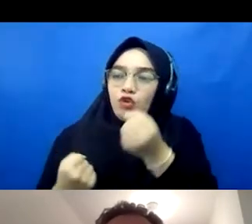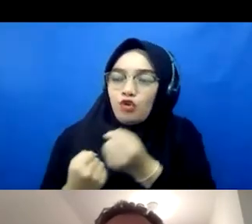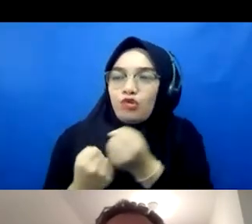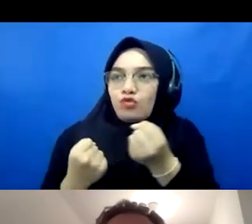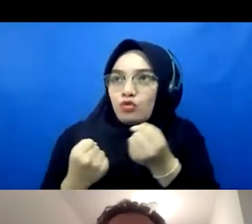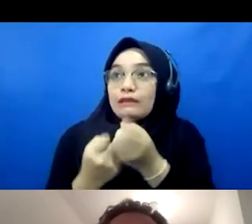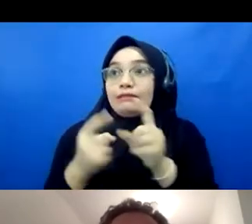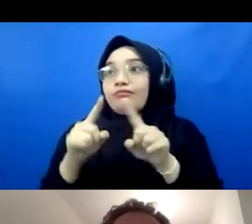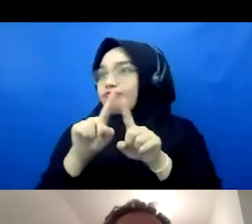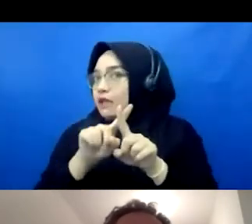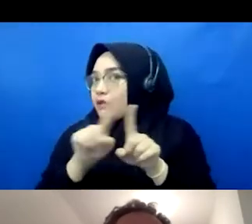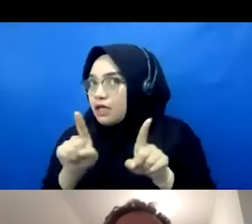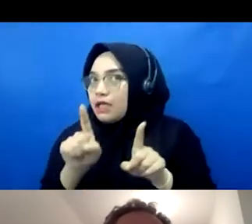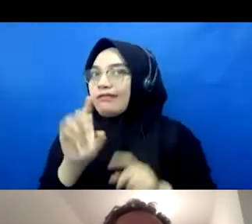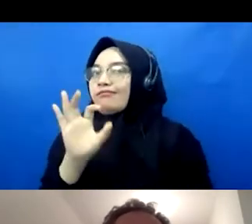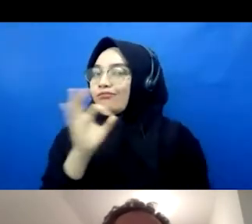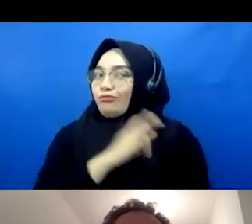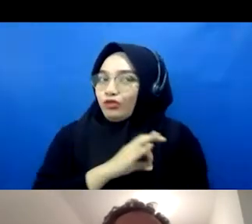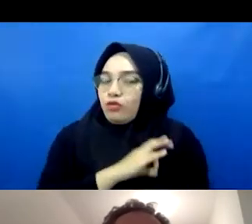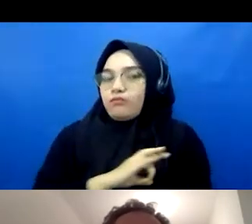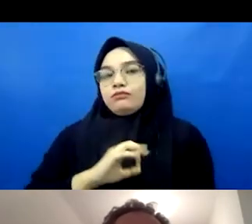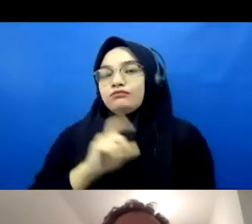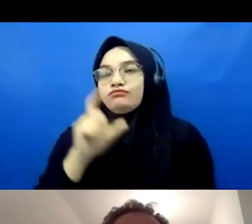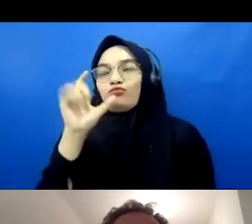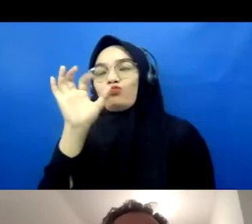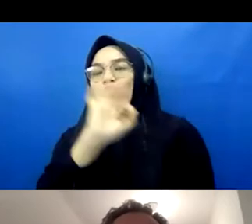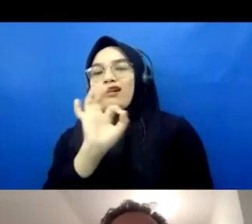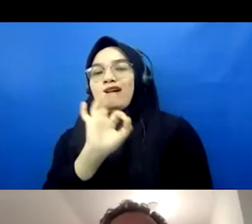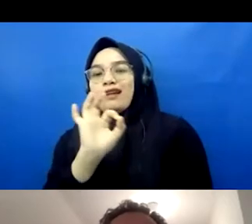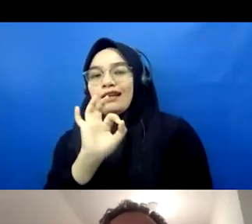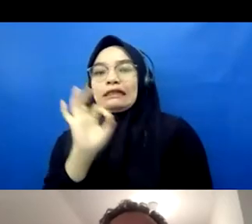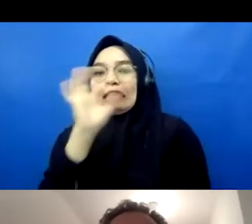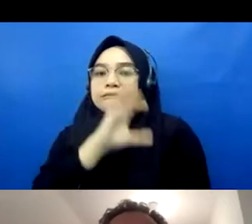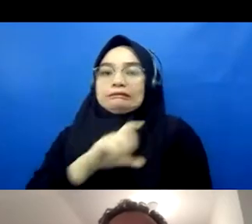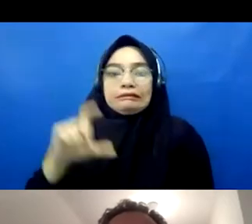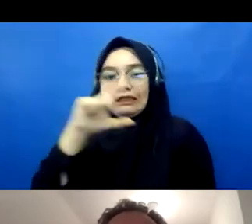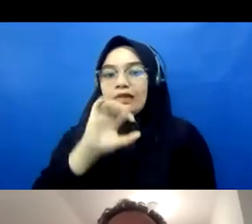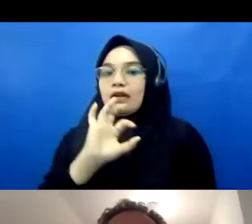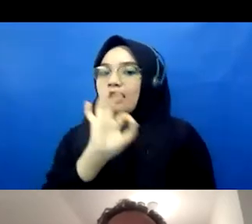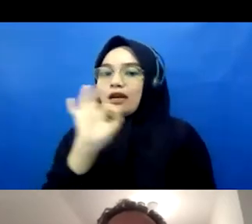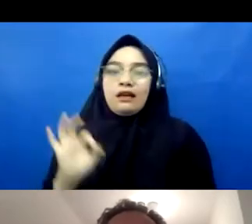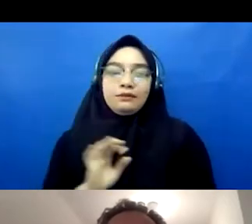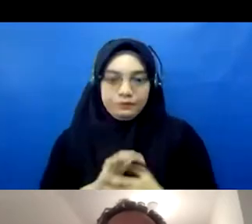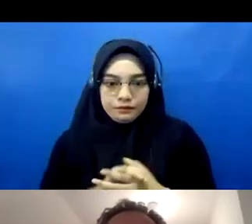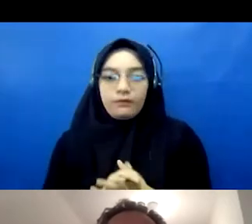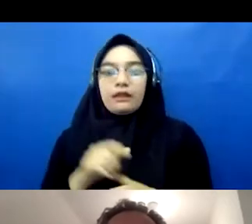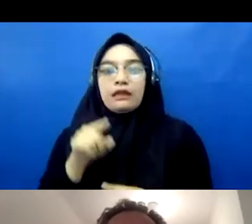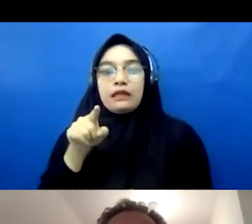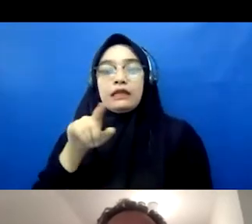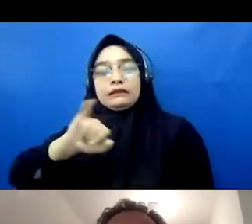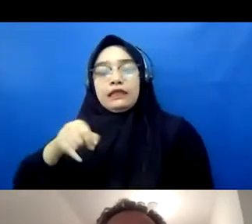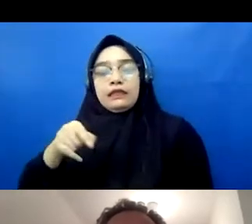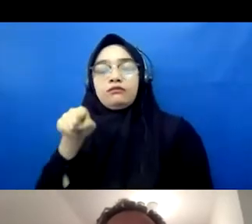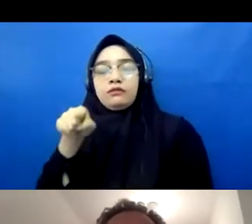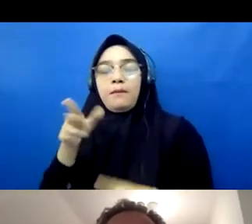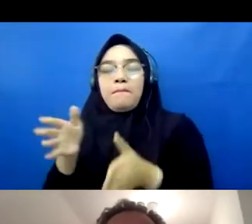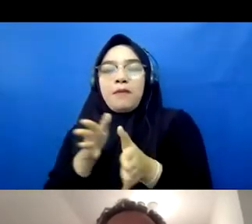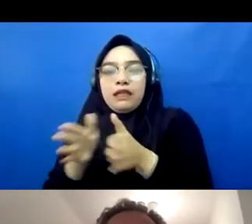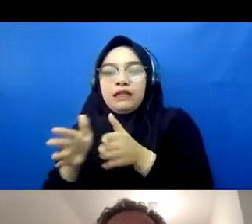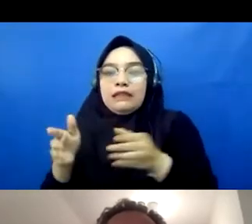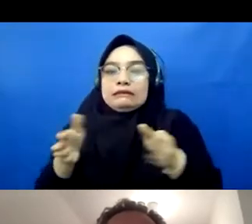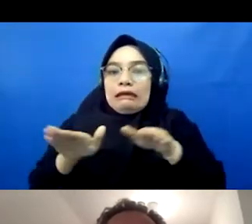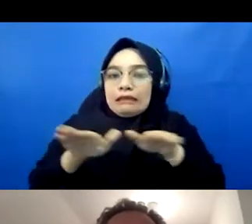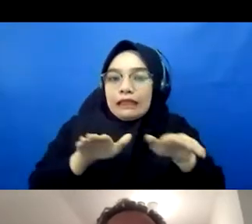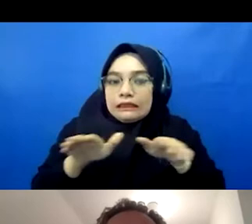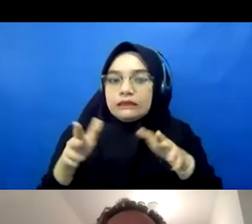social enterprises. Alison previously served as the Director of Strategy and Partnerships for Bundick Foundation, a